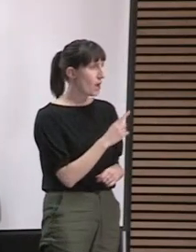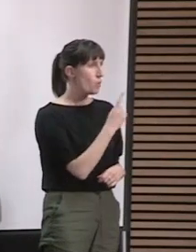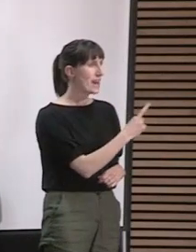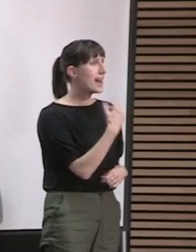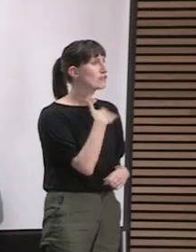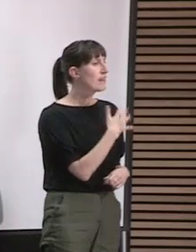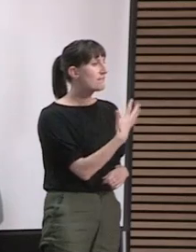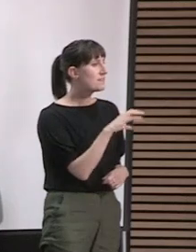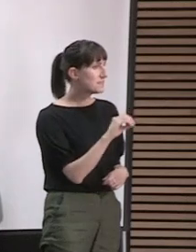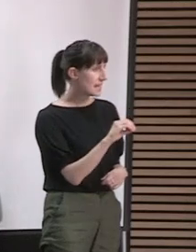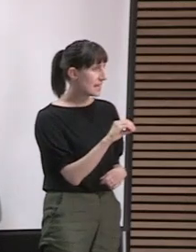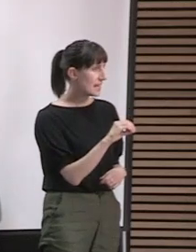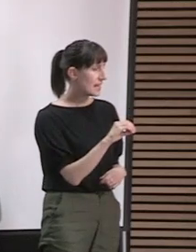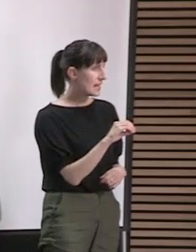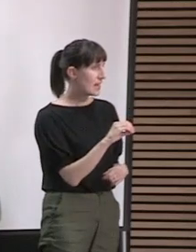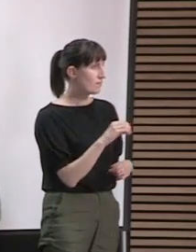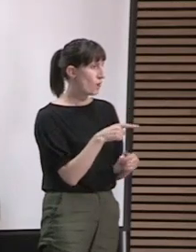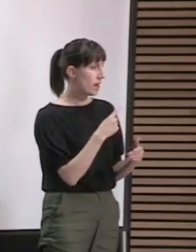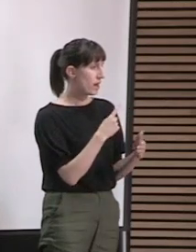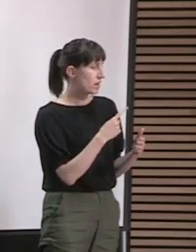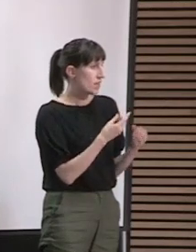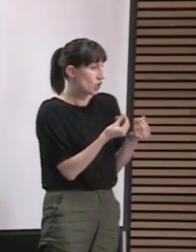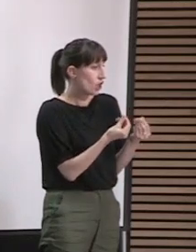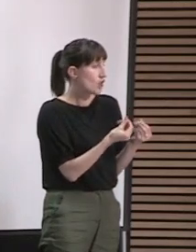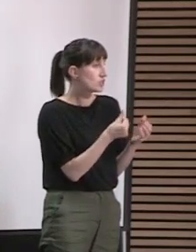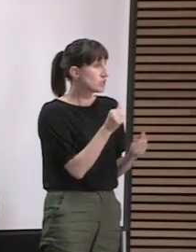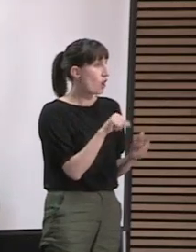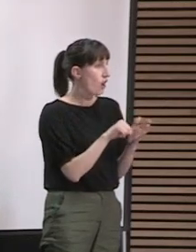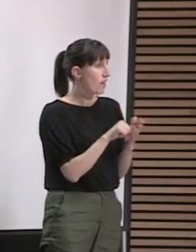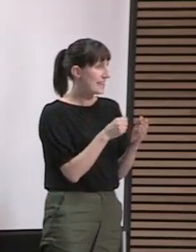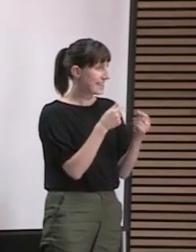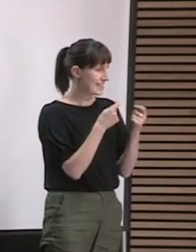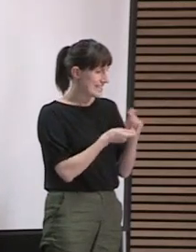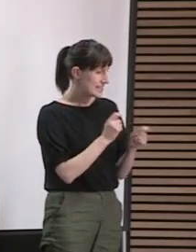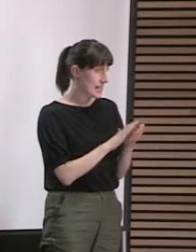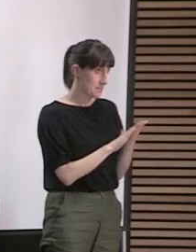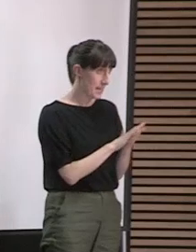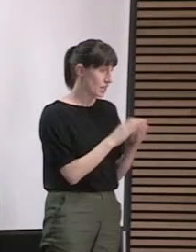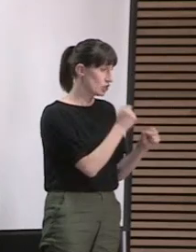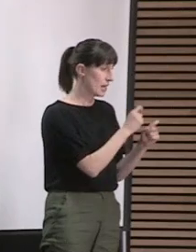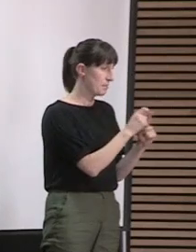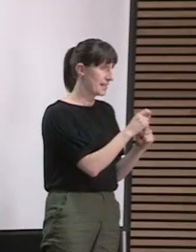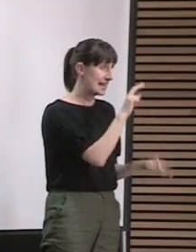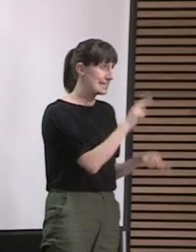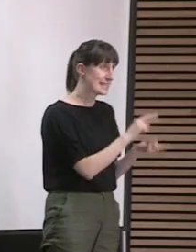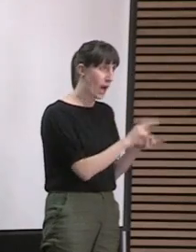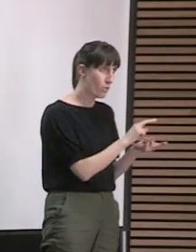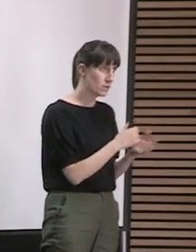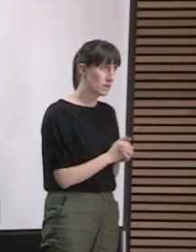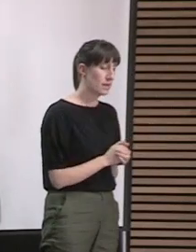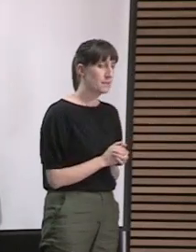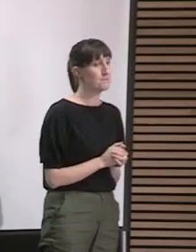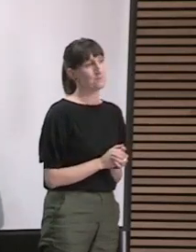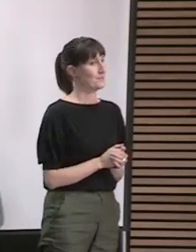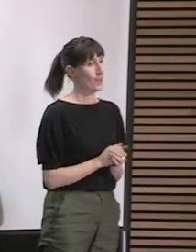this an undercover subsidy for GPs who've had a hard time over lockdown? Well, I can say it's not, and